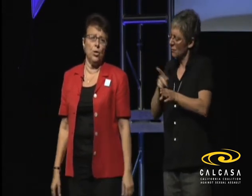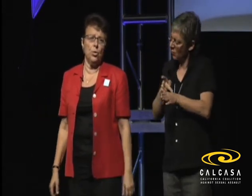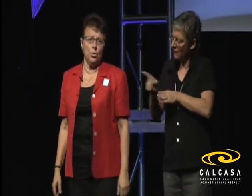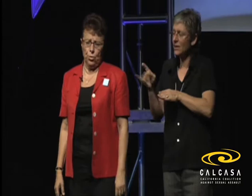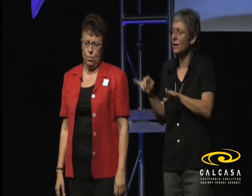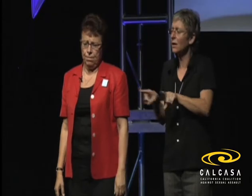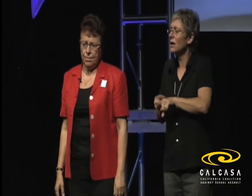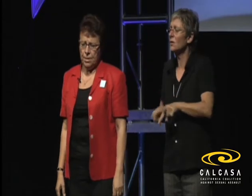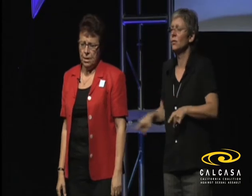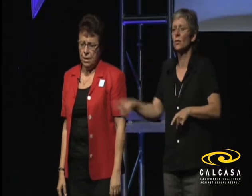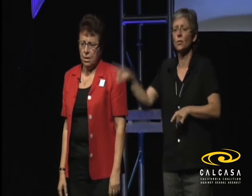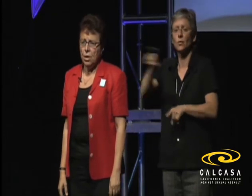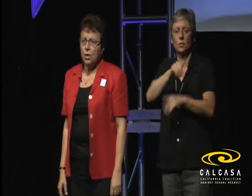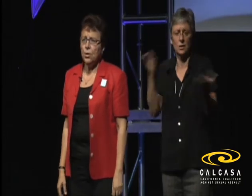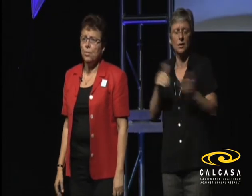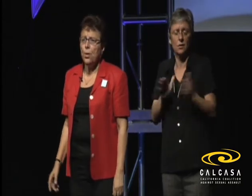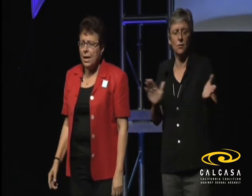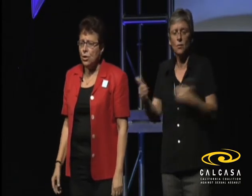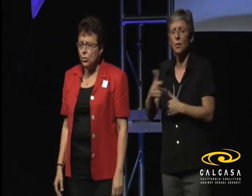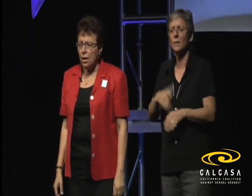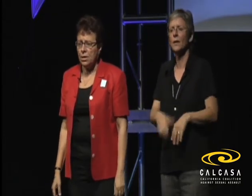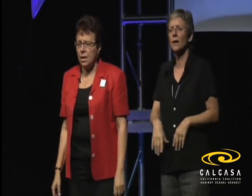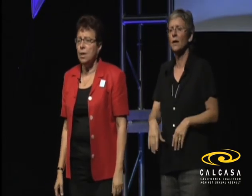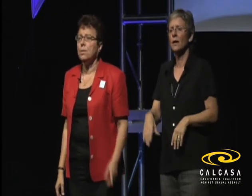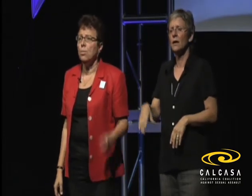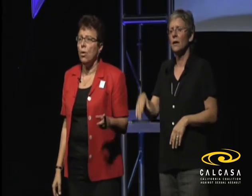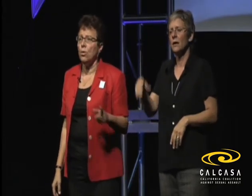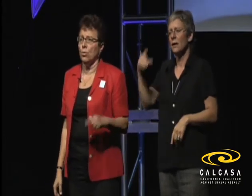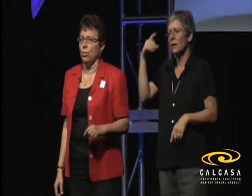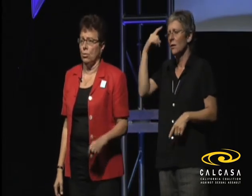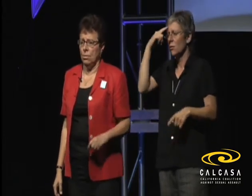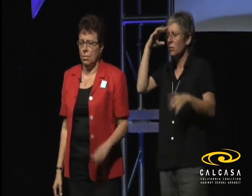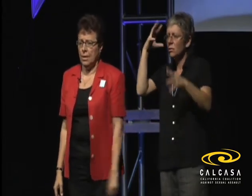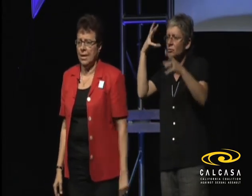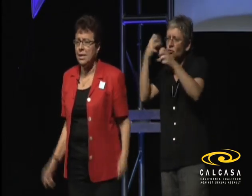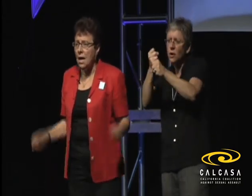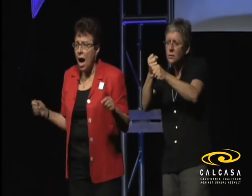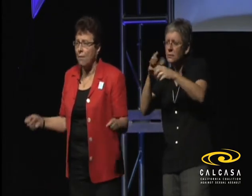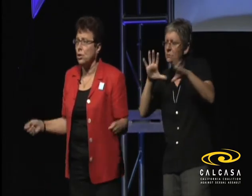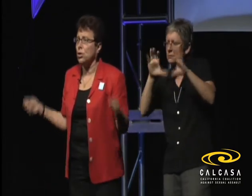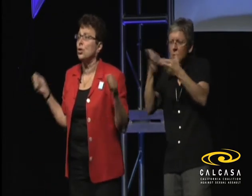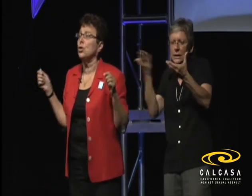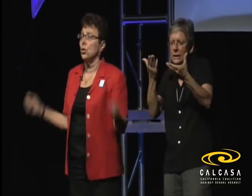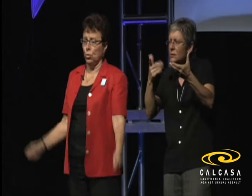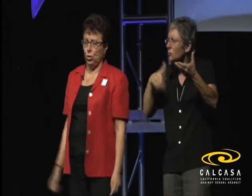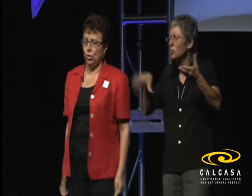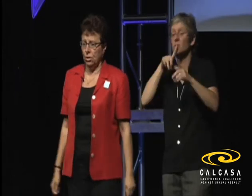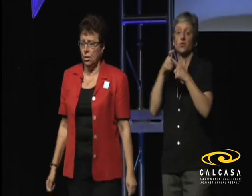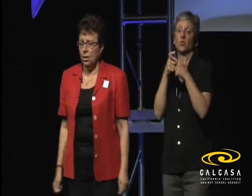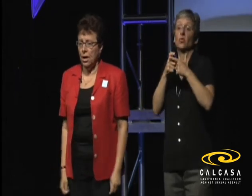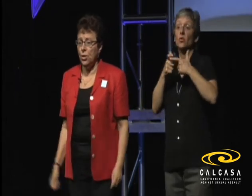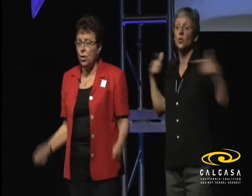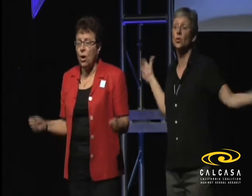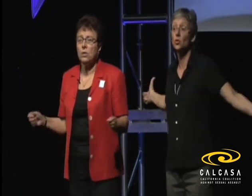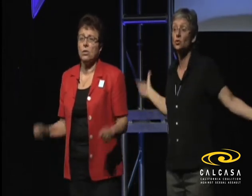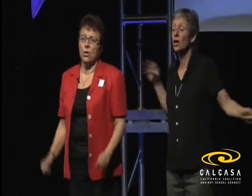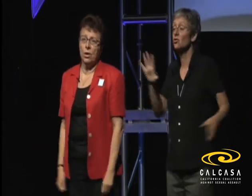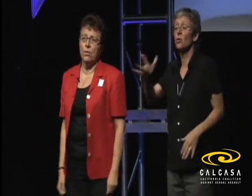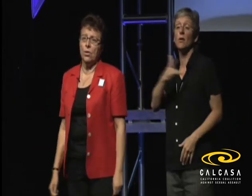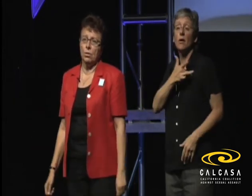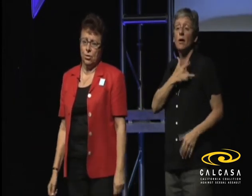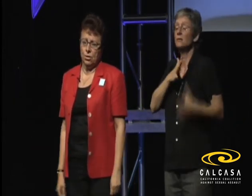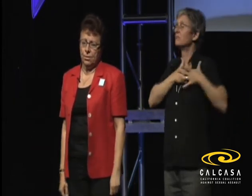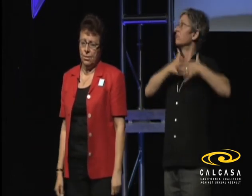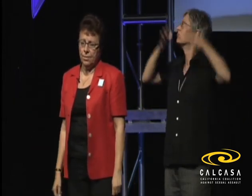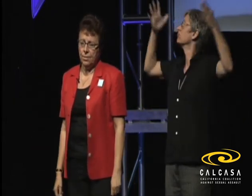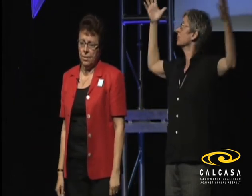professionals like you in the room. The brain trust in this ballroom at this conference is huge, and your hearts are